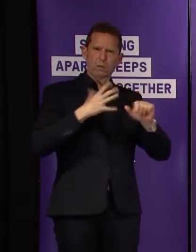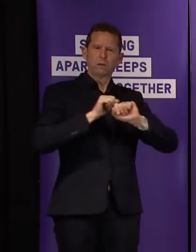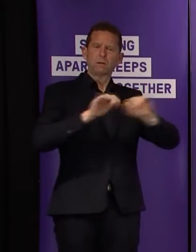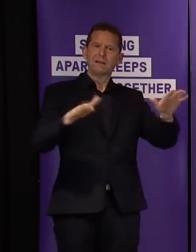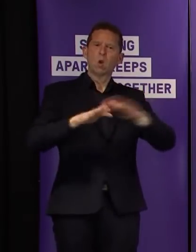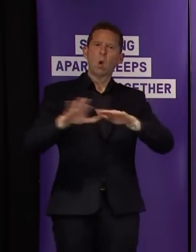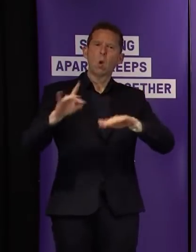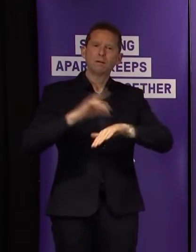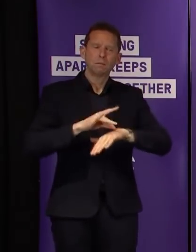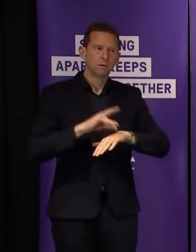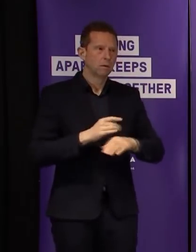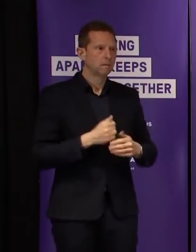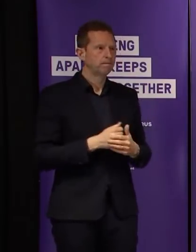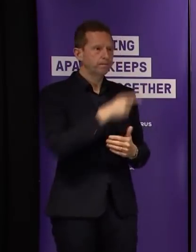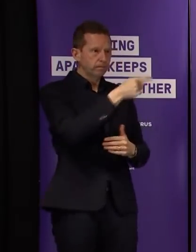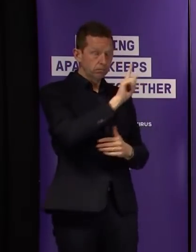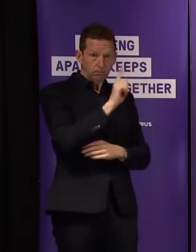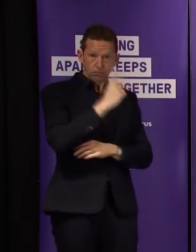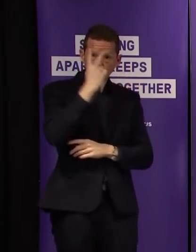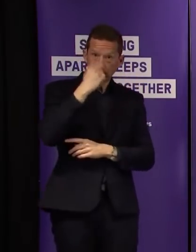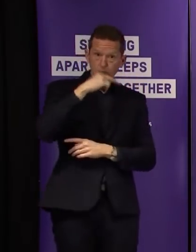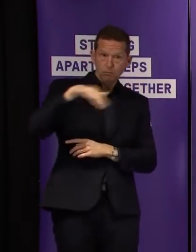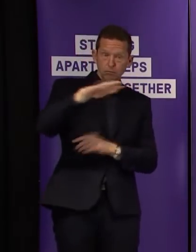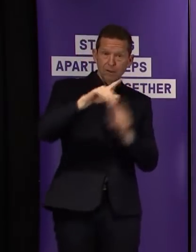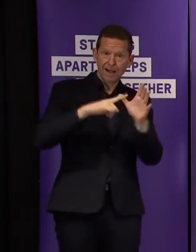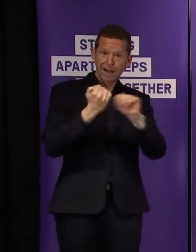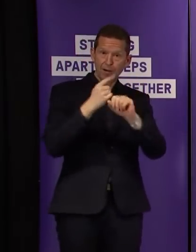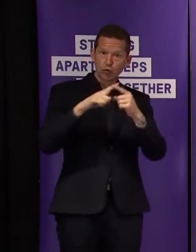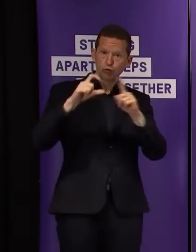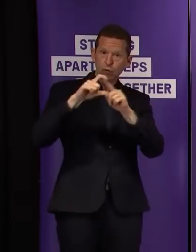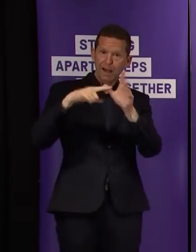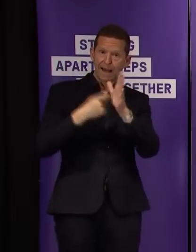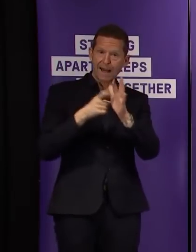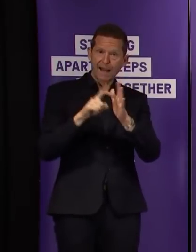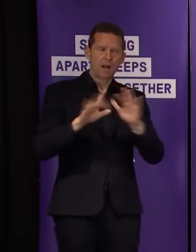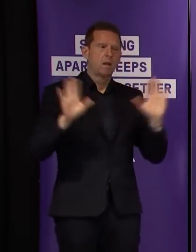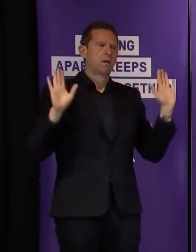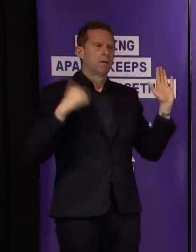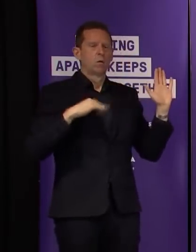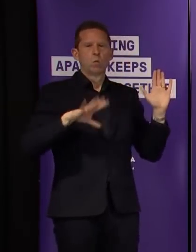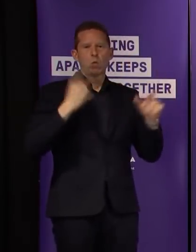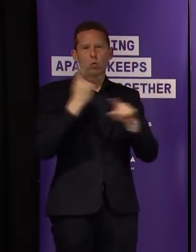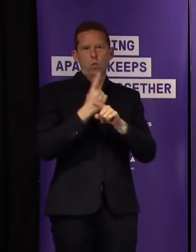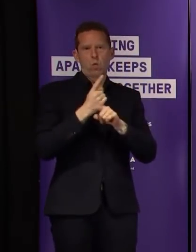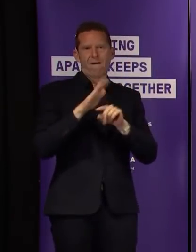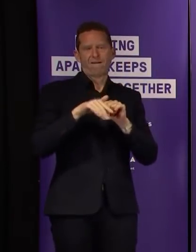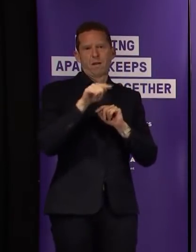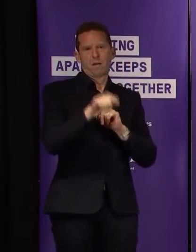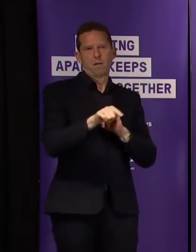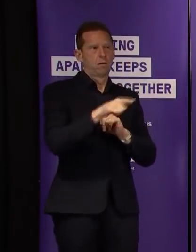well, or aged care, I don't want to run a commentary on aged care.